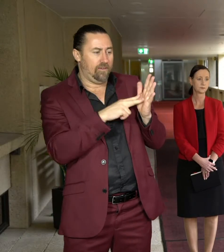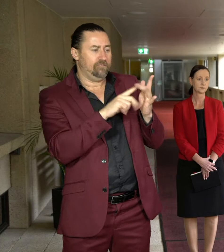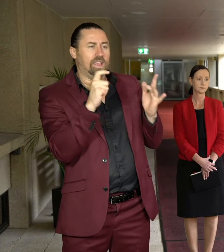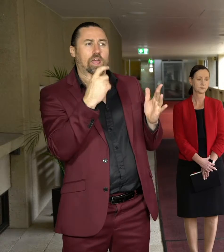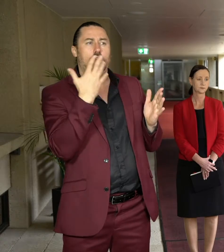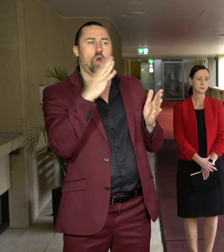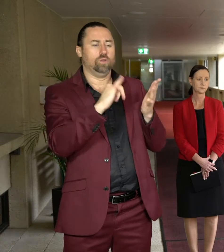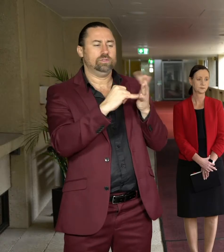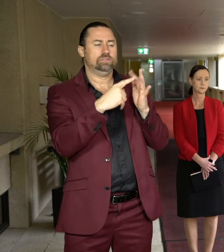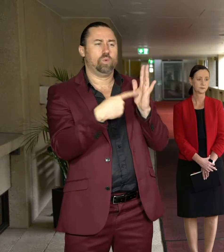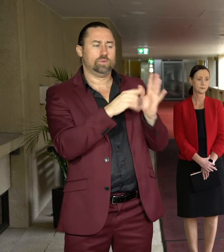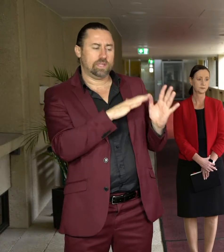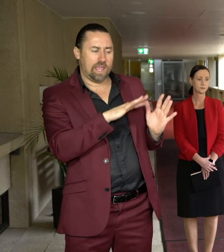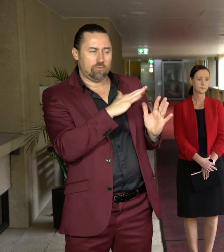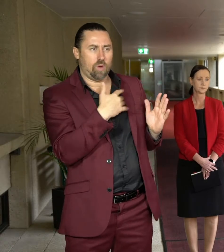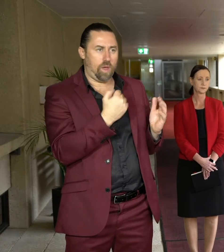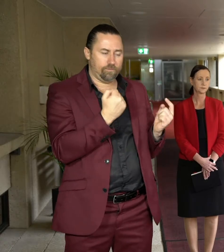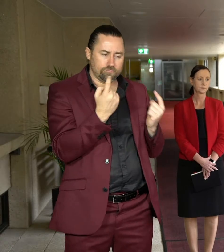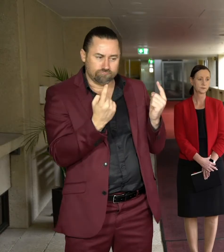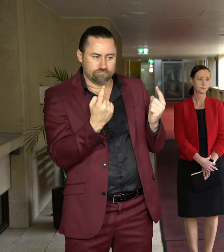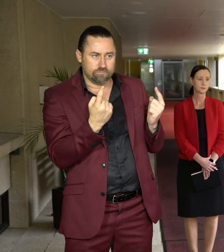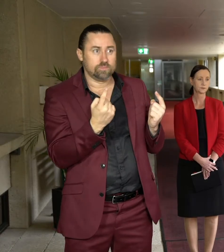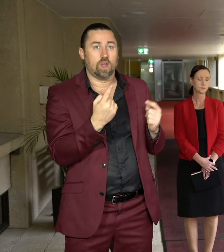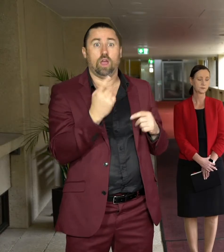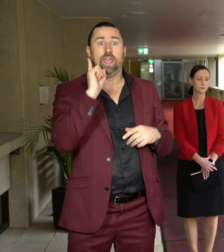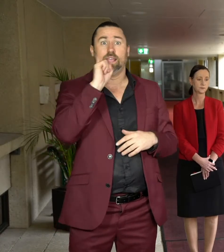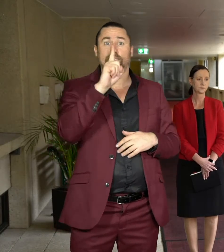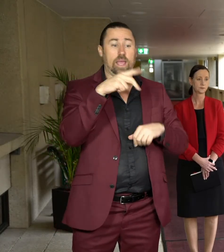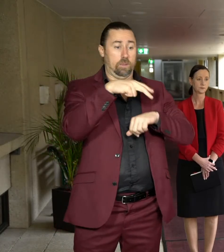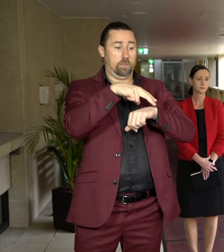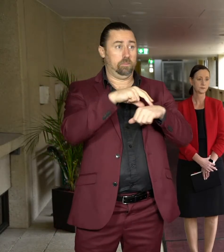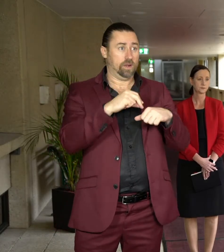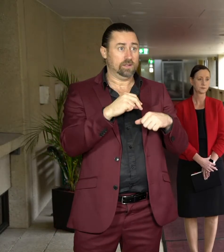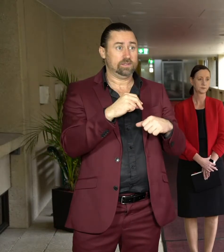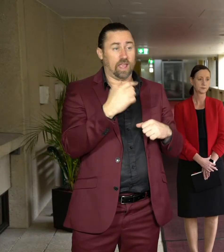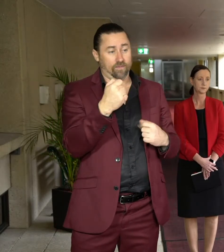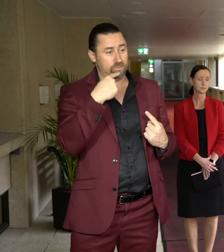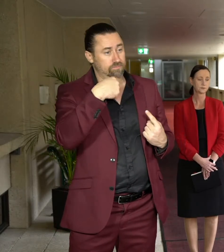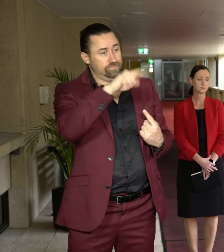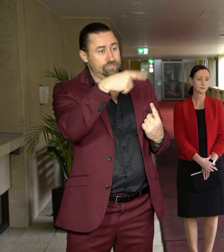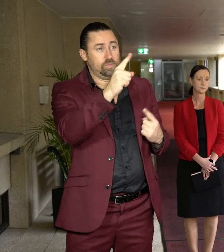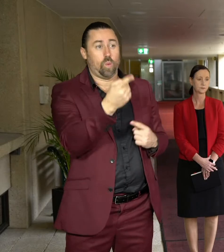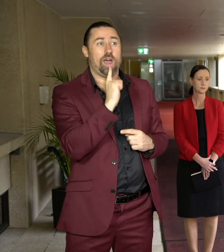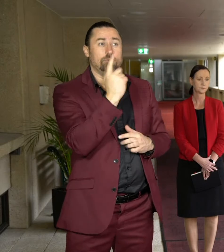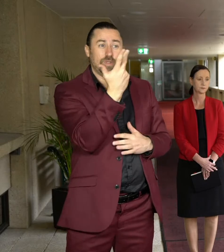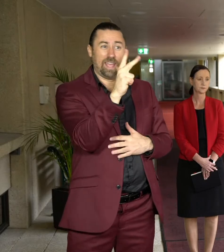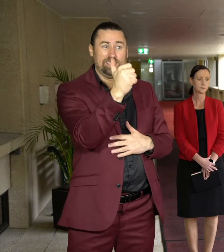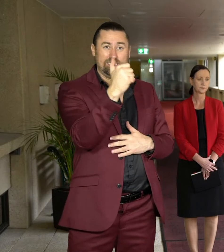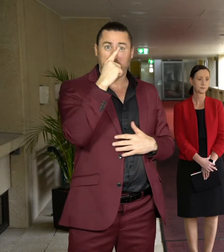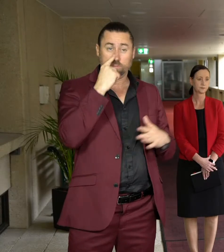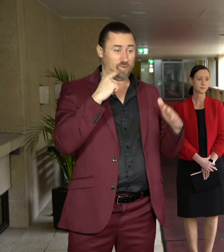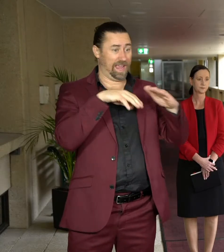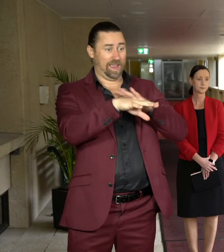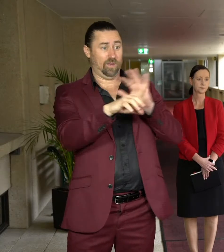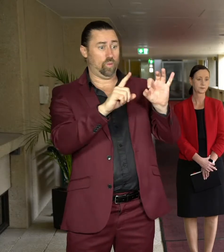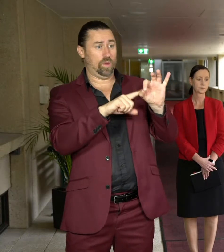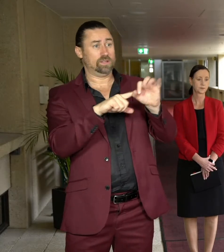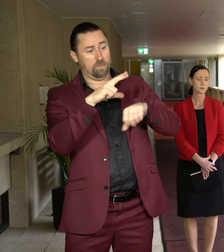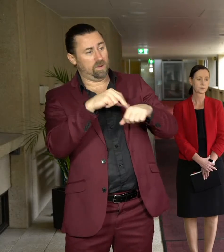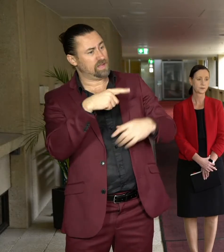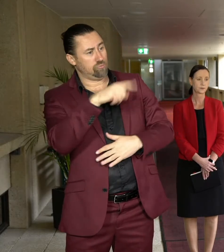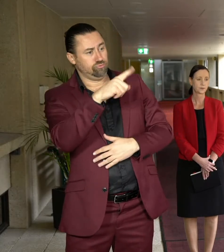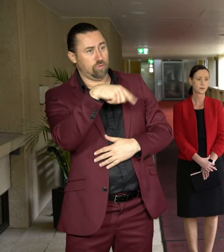hotspots. Yesterday, police turned around 186 people who attempted to enter Queensland by